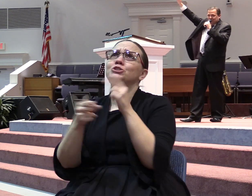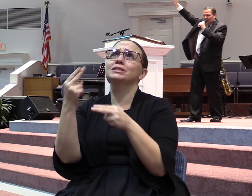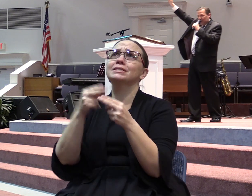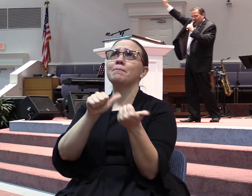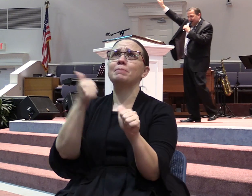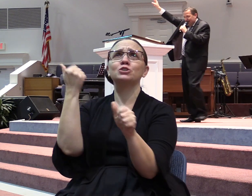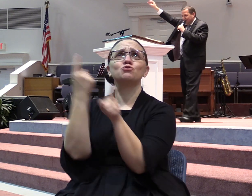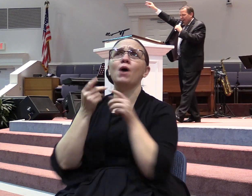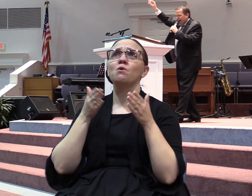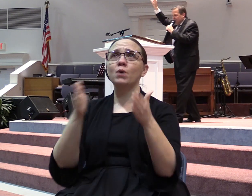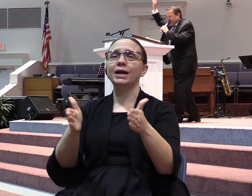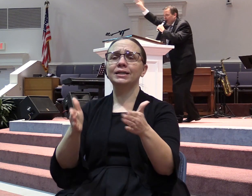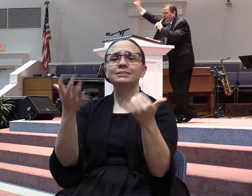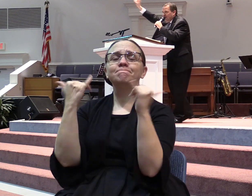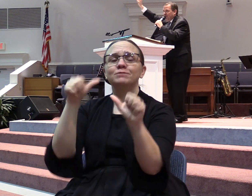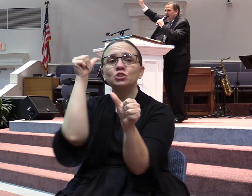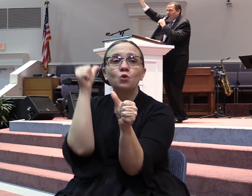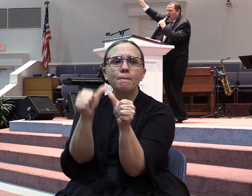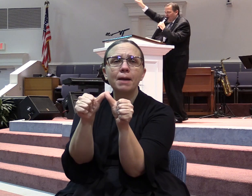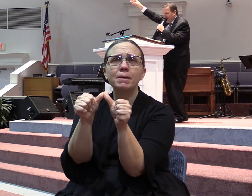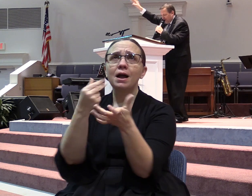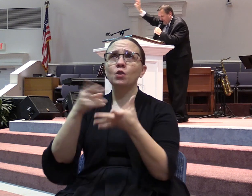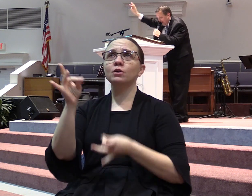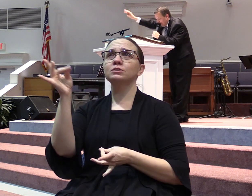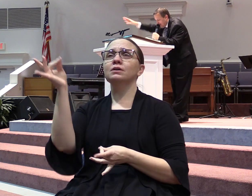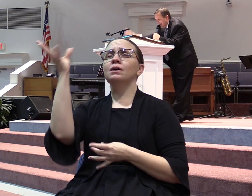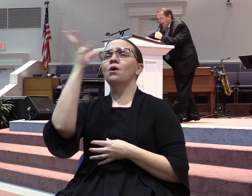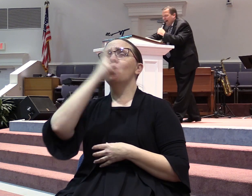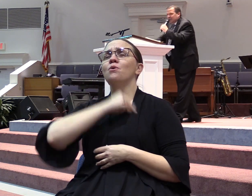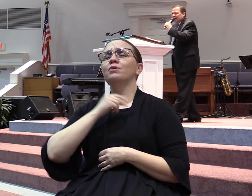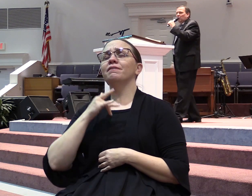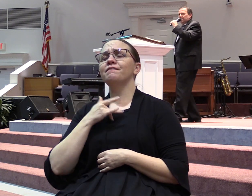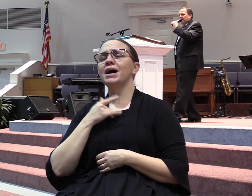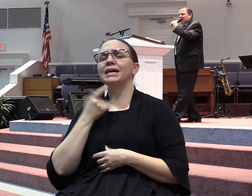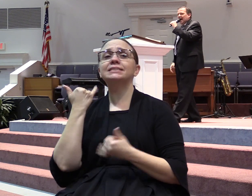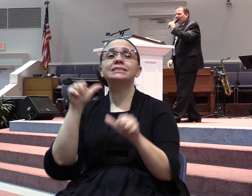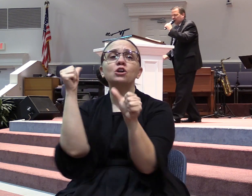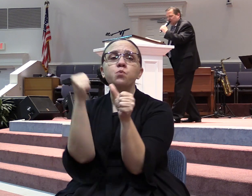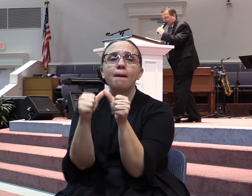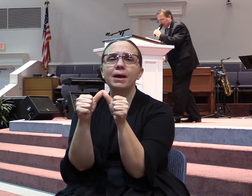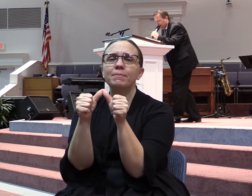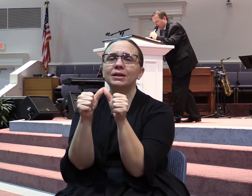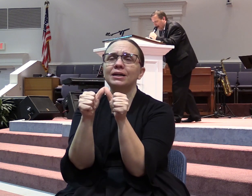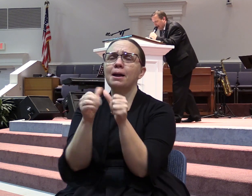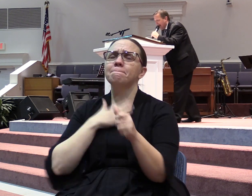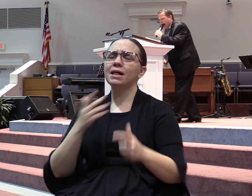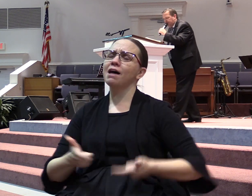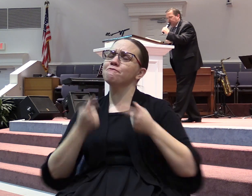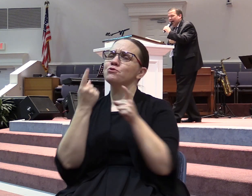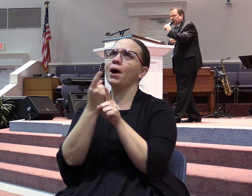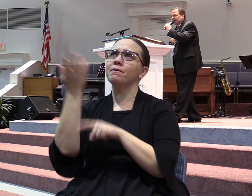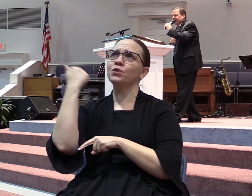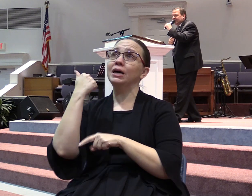baptism is the only way. I still remember how the Holy Ghost felt. I still remember how I used to live right.